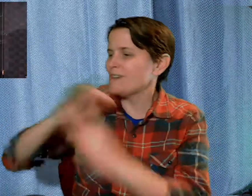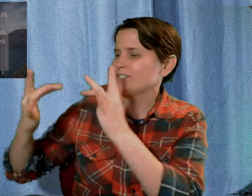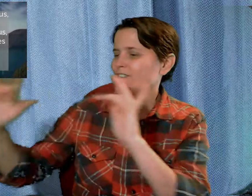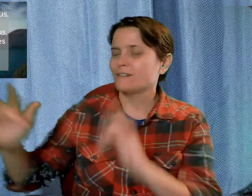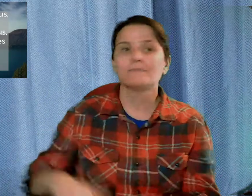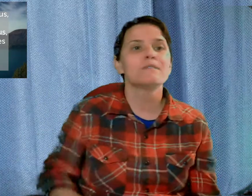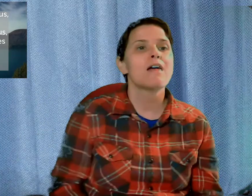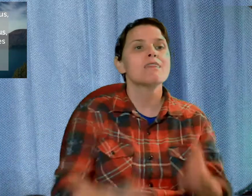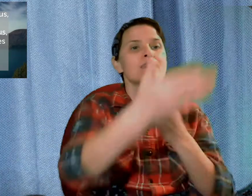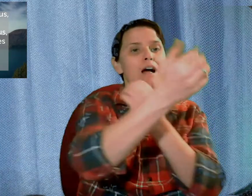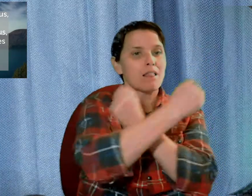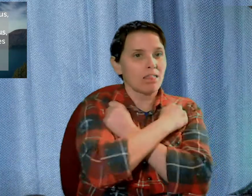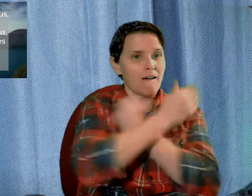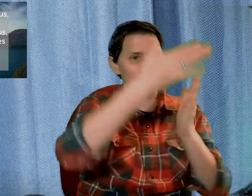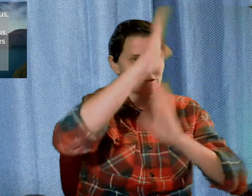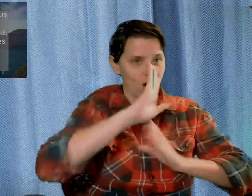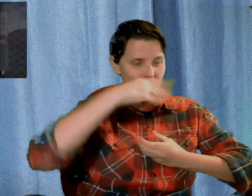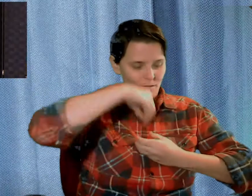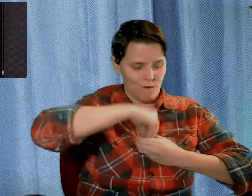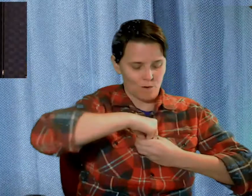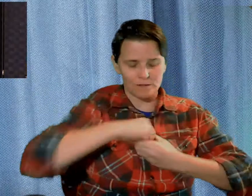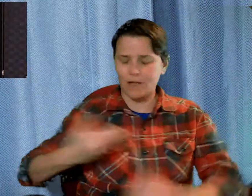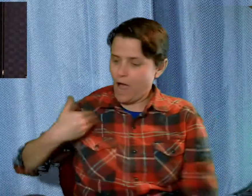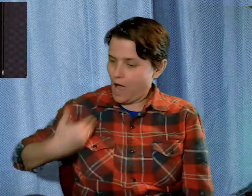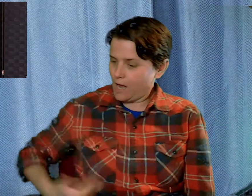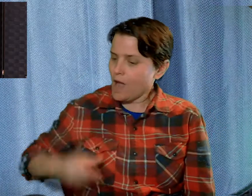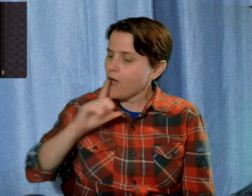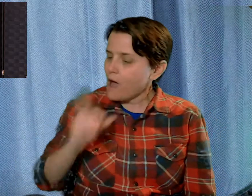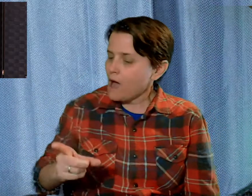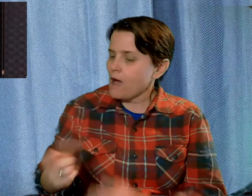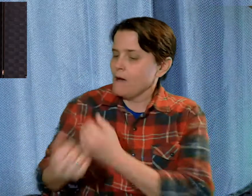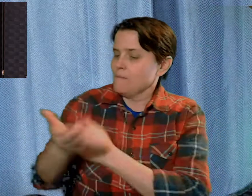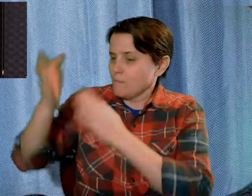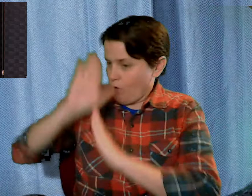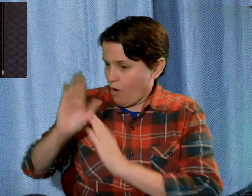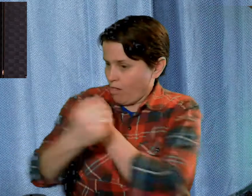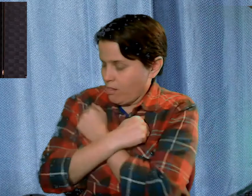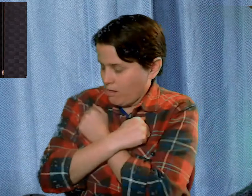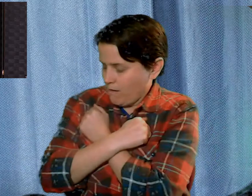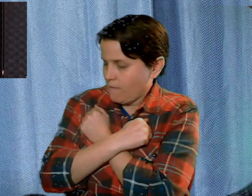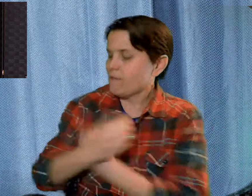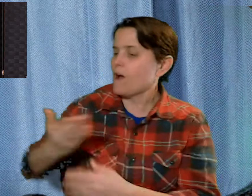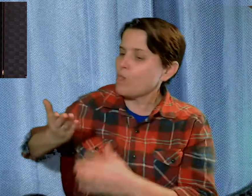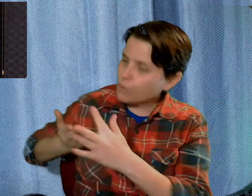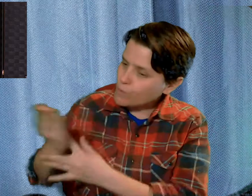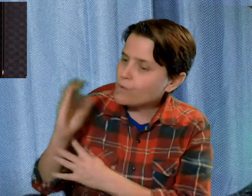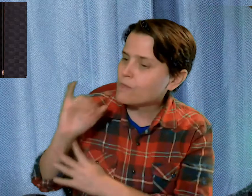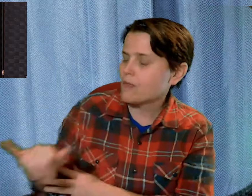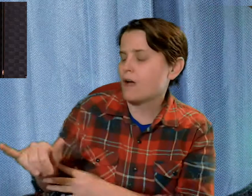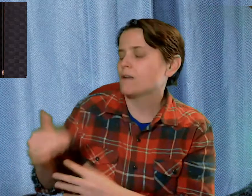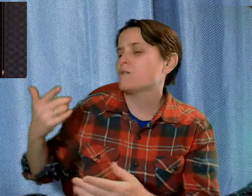The love of God enfolds us. I am the love of God. As the love of